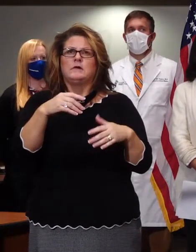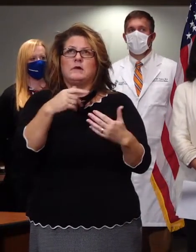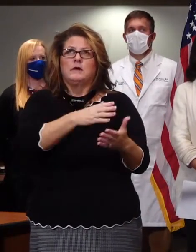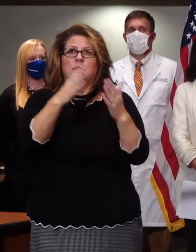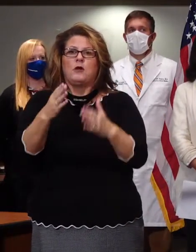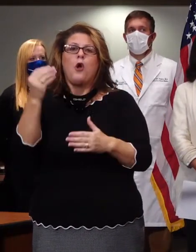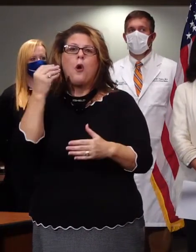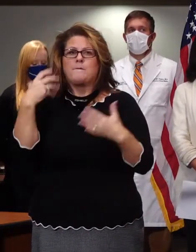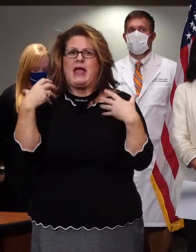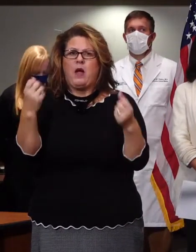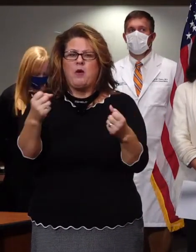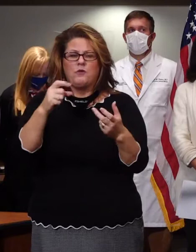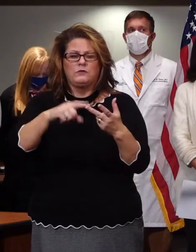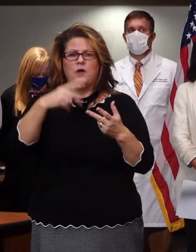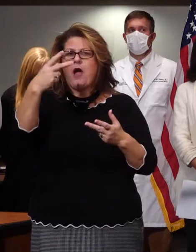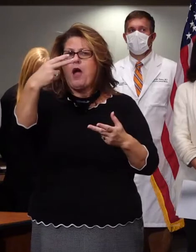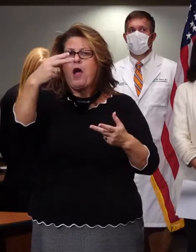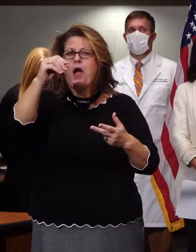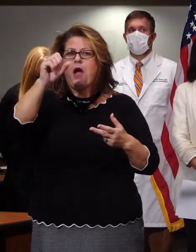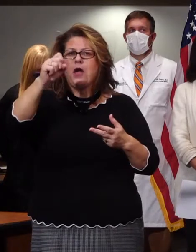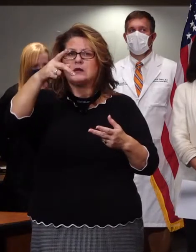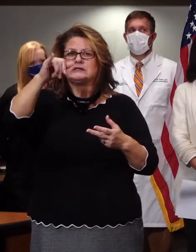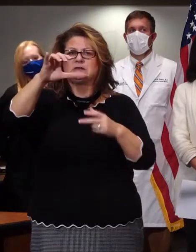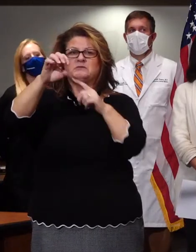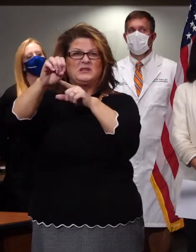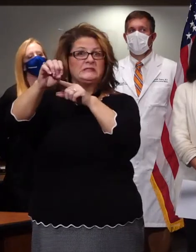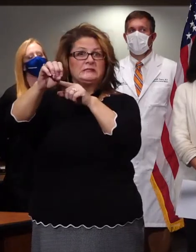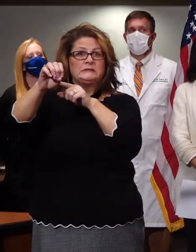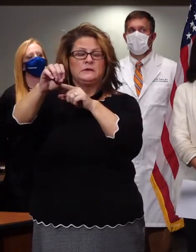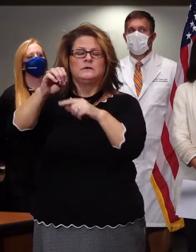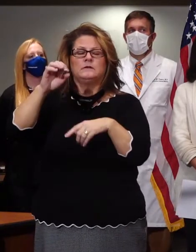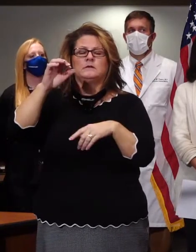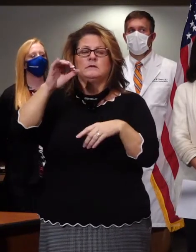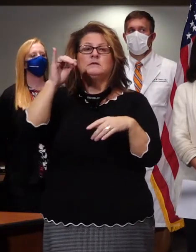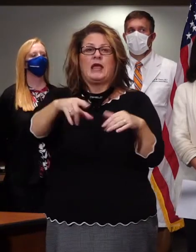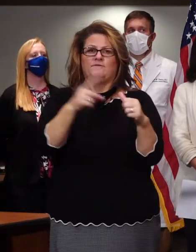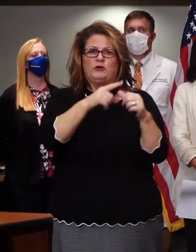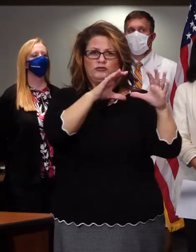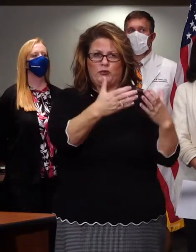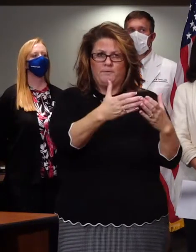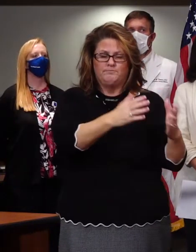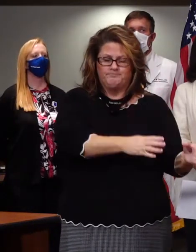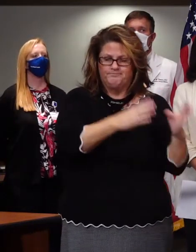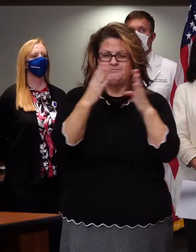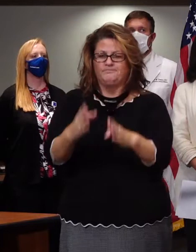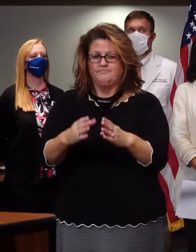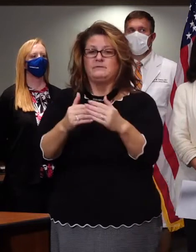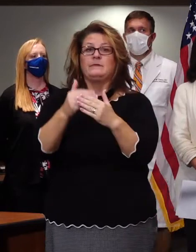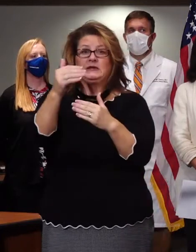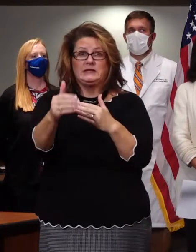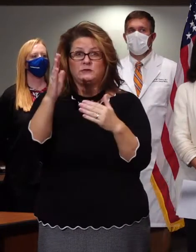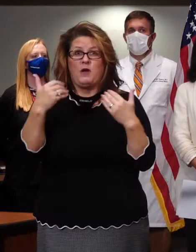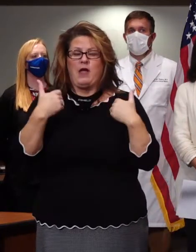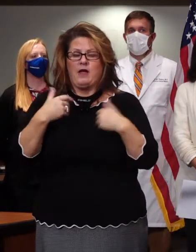health and hospice workers. Those will be in the first group. The next group will be workers or individuals who